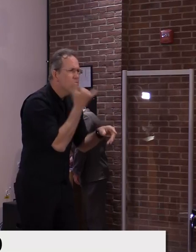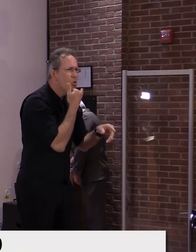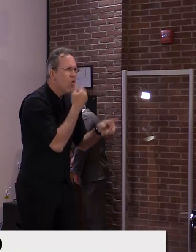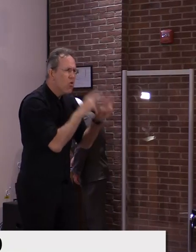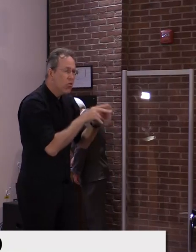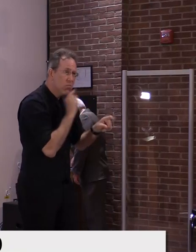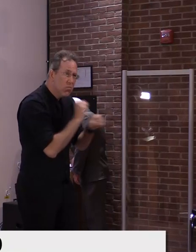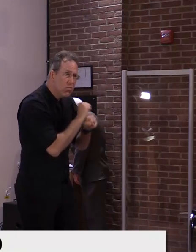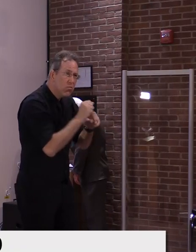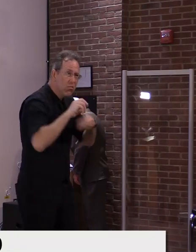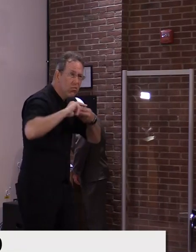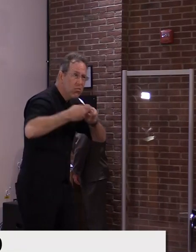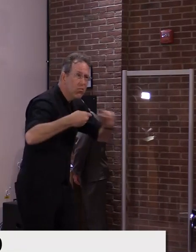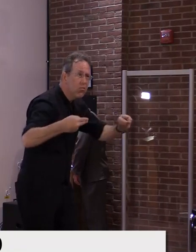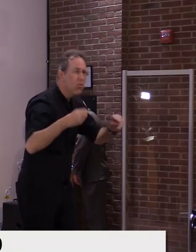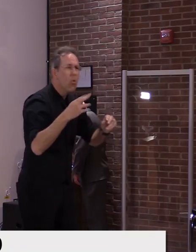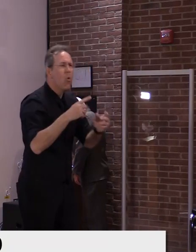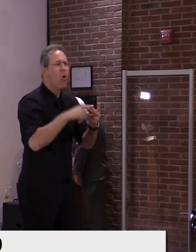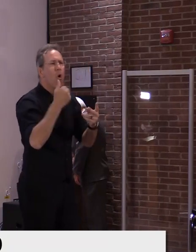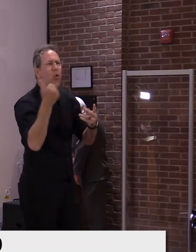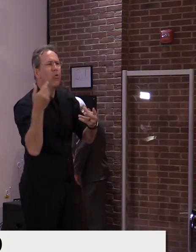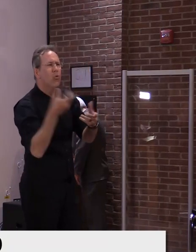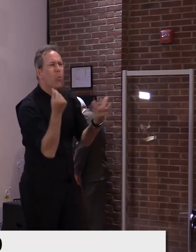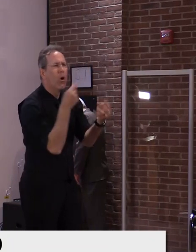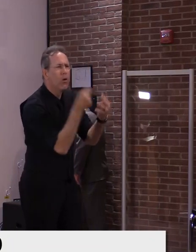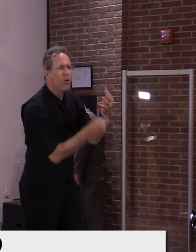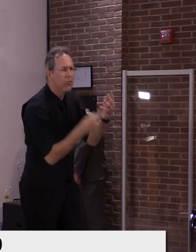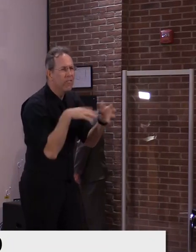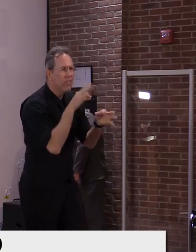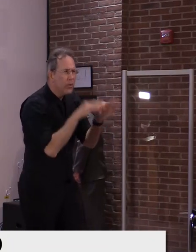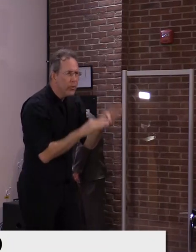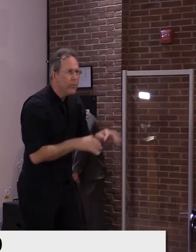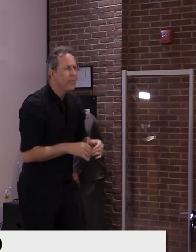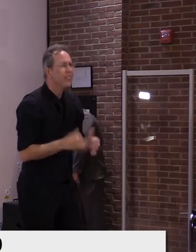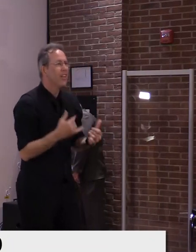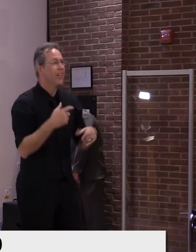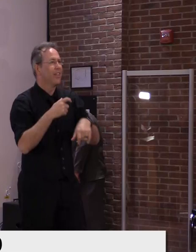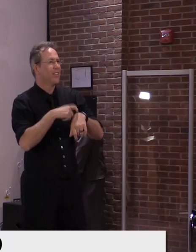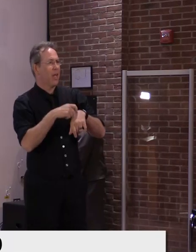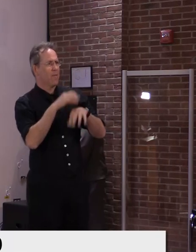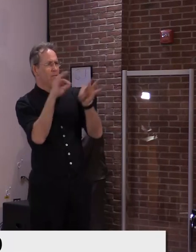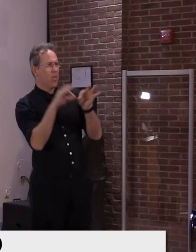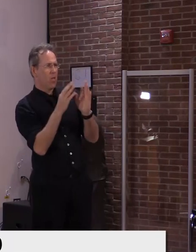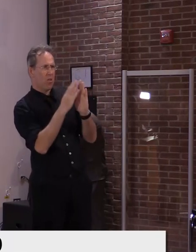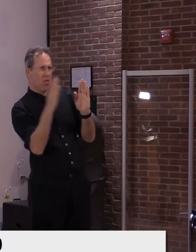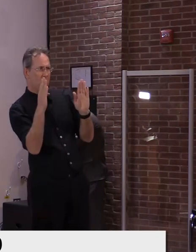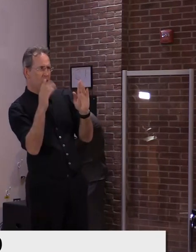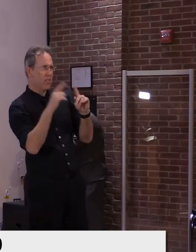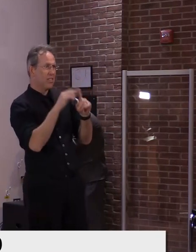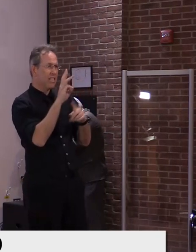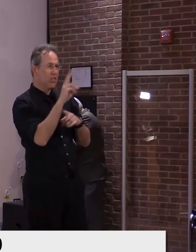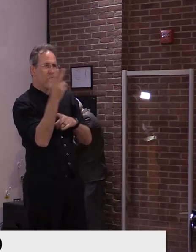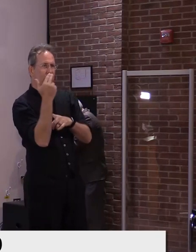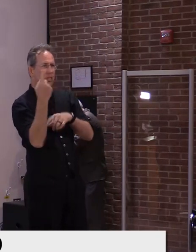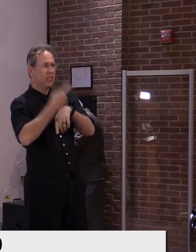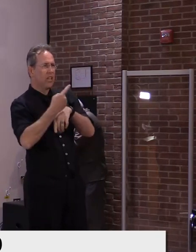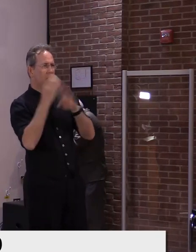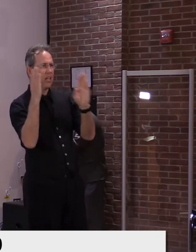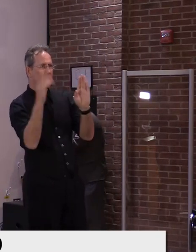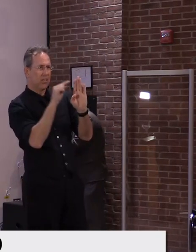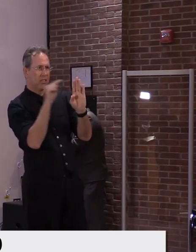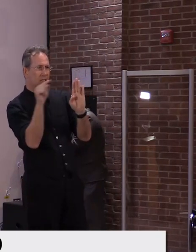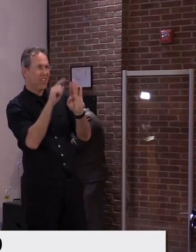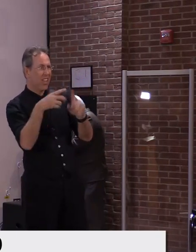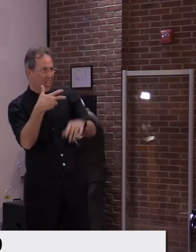But I would reiterate again, it's those time frames that are most important. So if you've just gotten vaccinated and you're having a mild headache